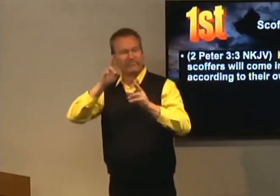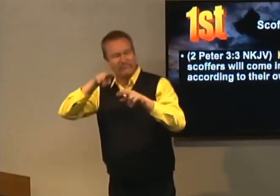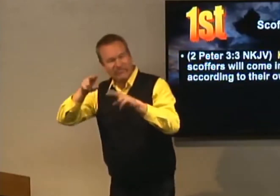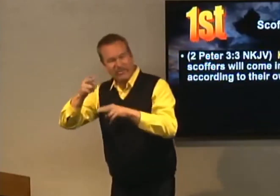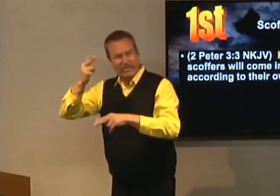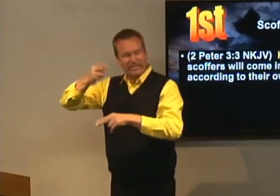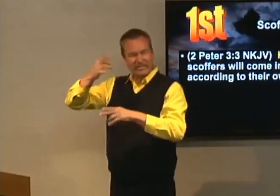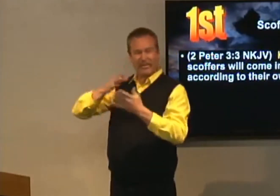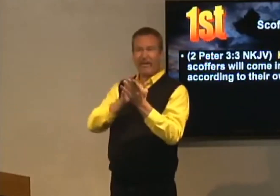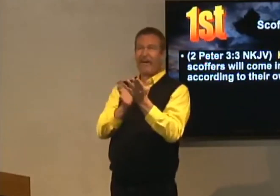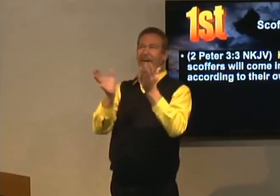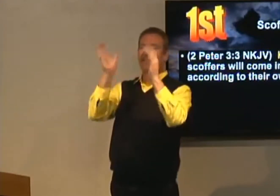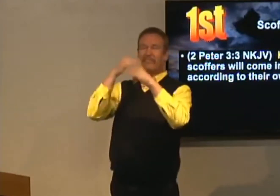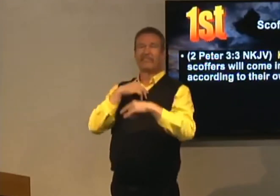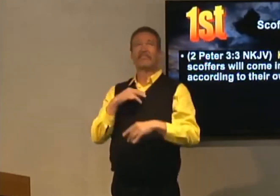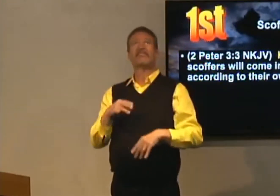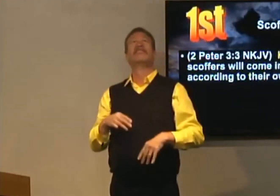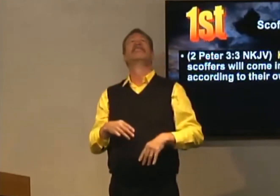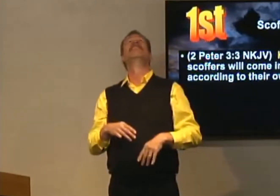in Kentucky. You know, you can go to the museum where